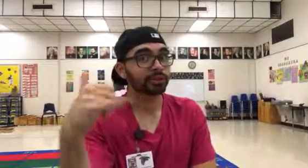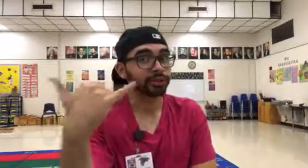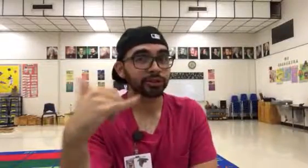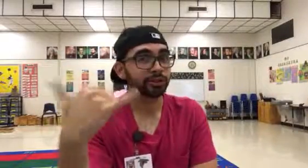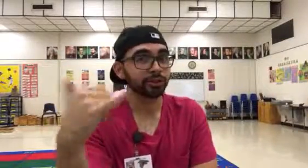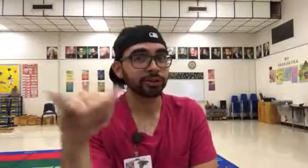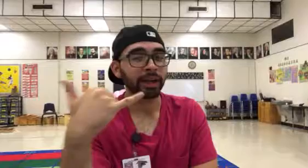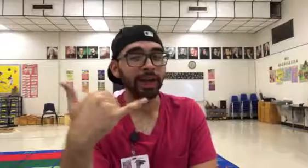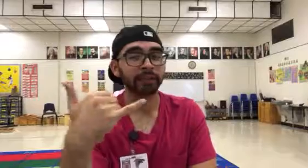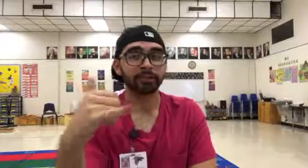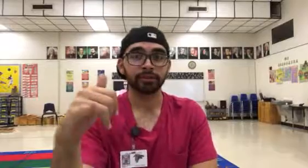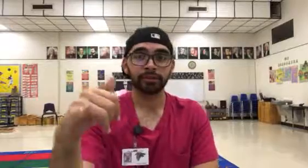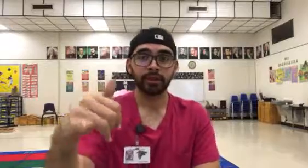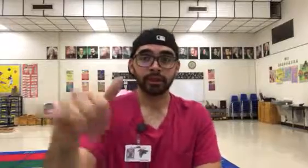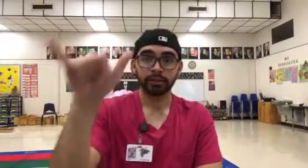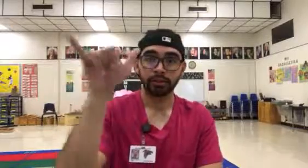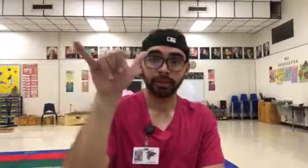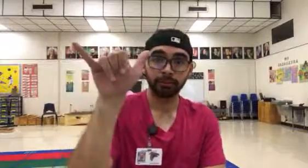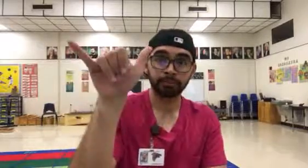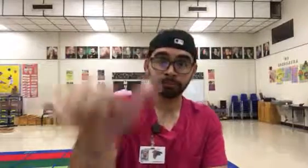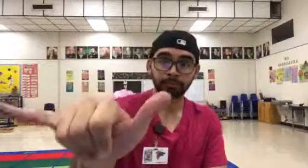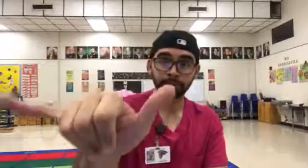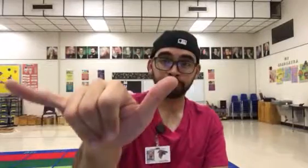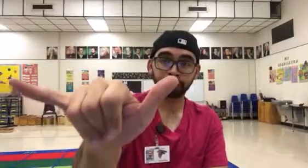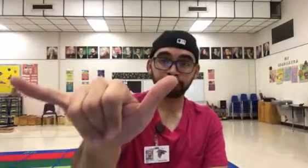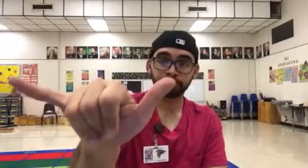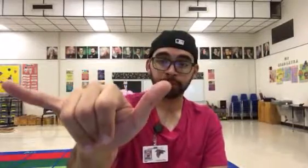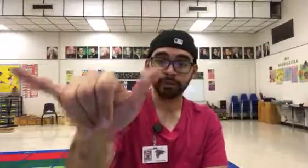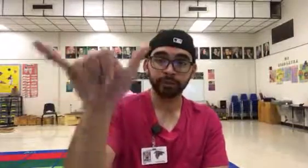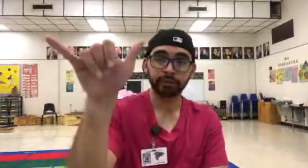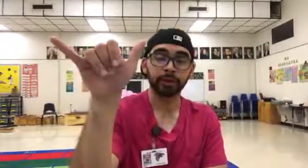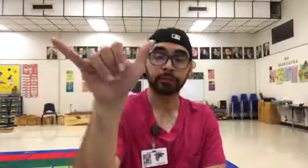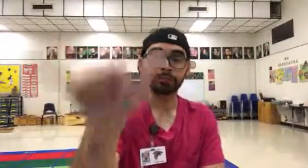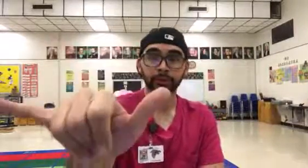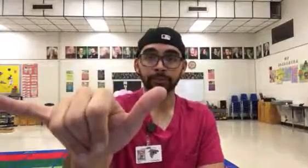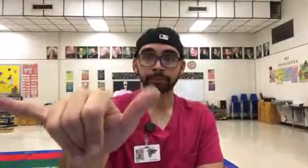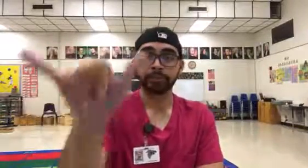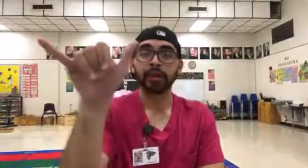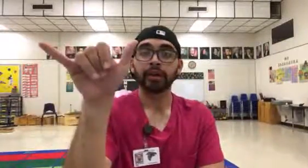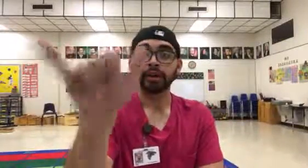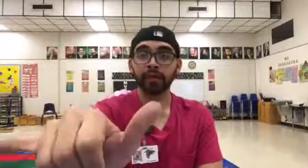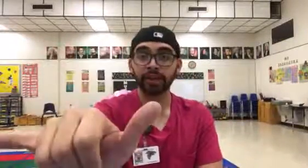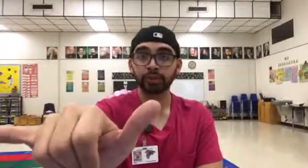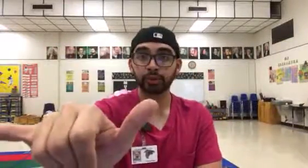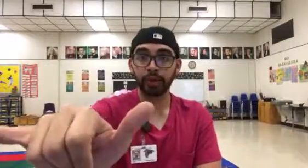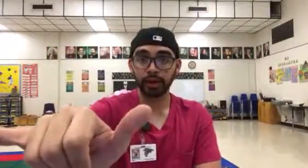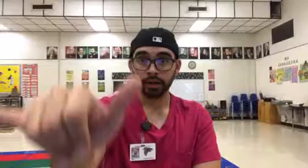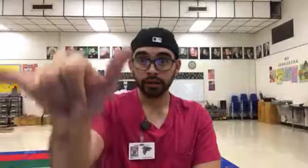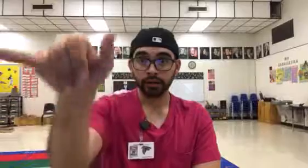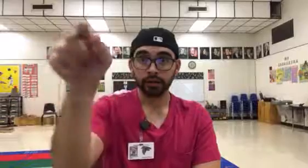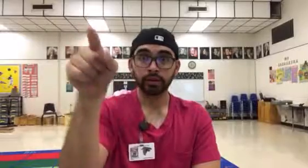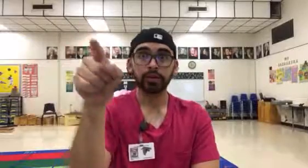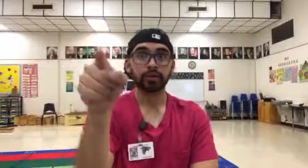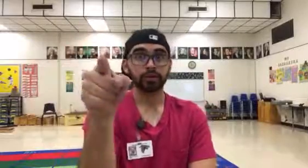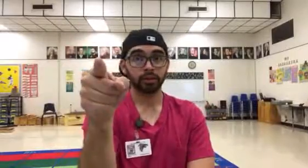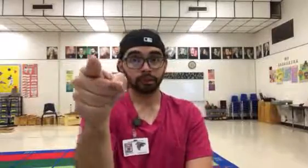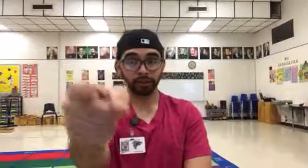surfer dude hand and right there in the front. Boom. That's where you